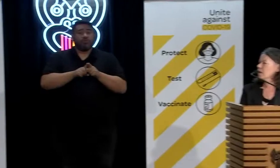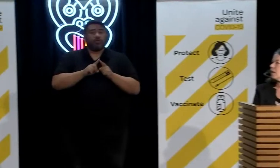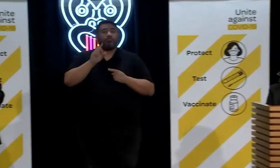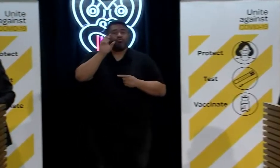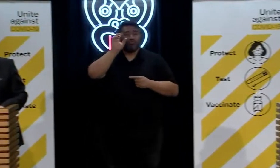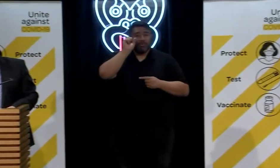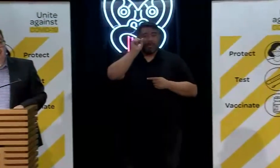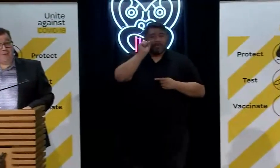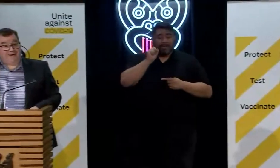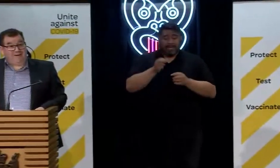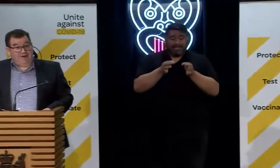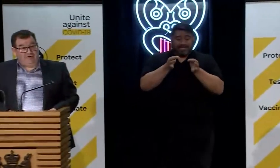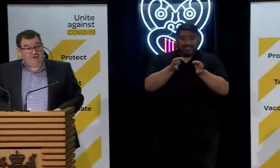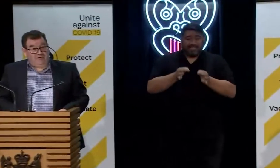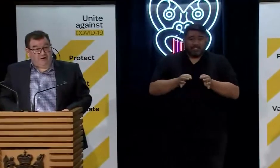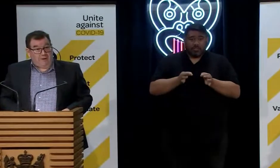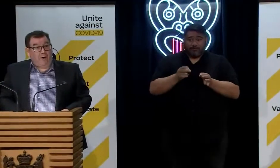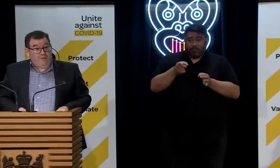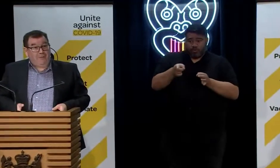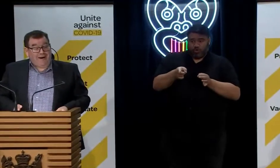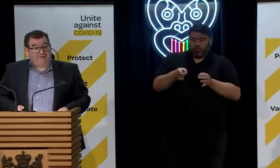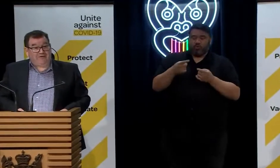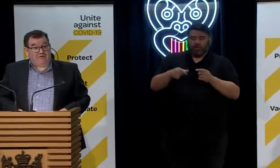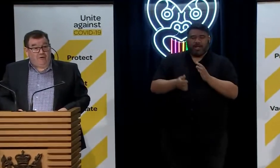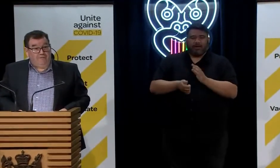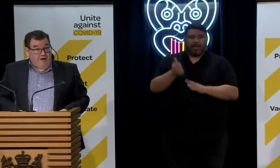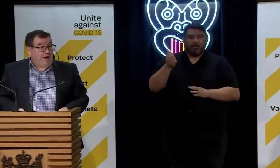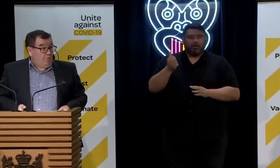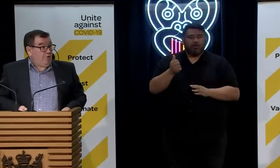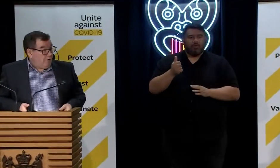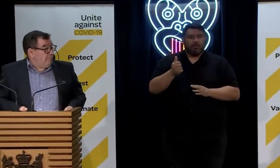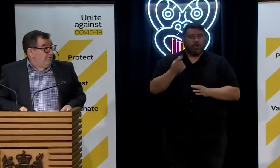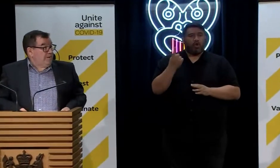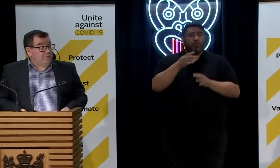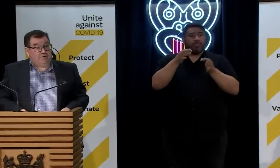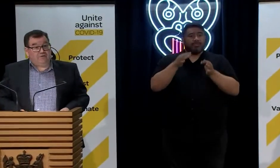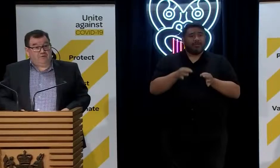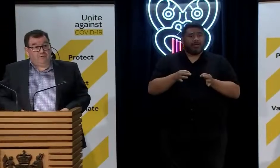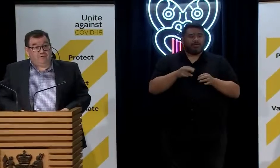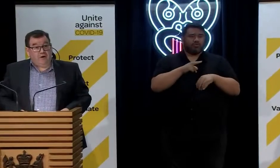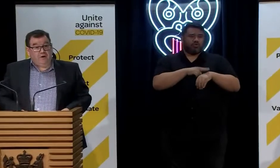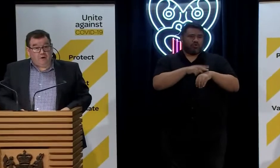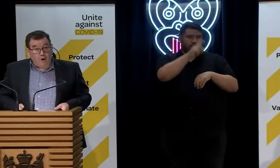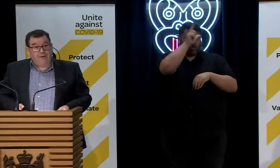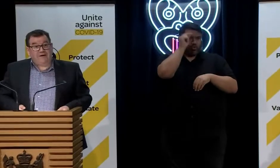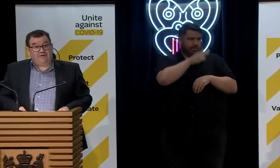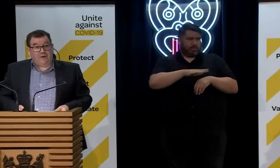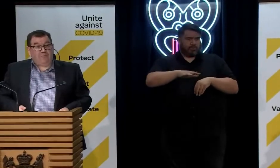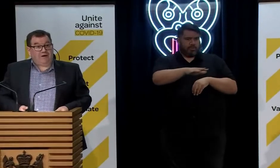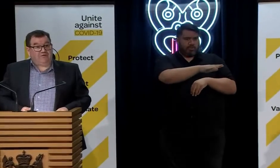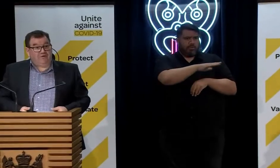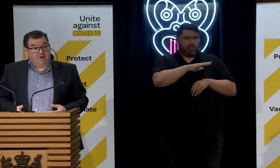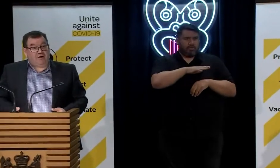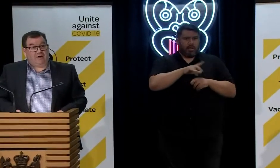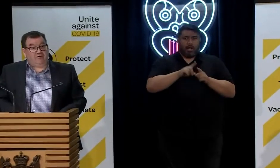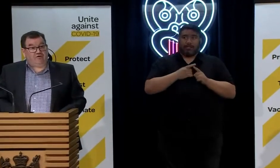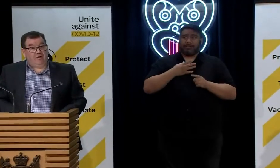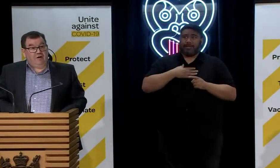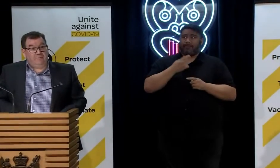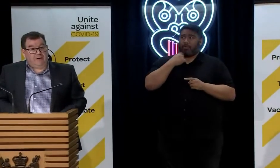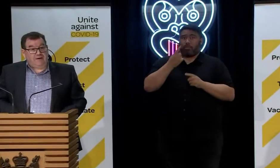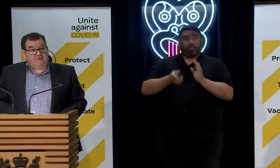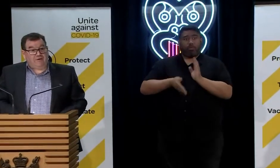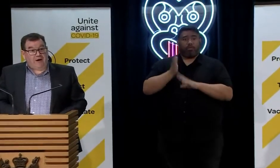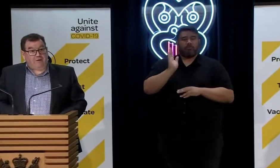that all these decisions are taken by clinicians on the basis of the health of the people concerned. Nobody is being released until a